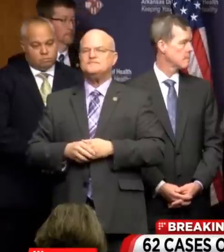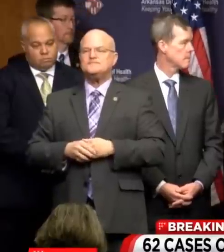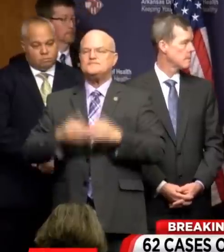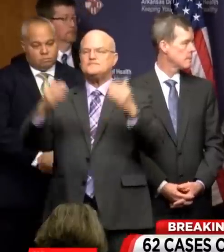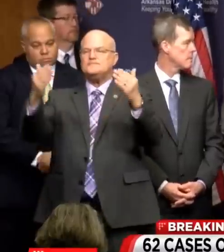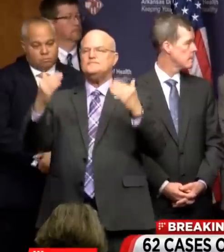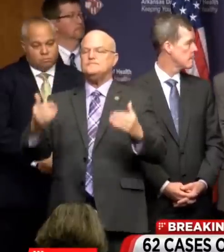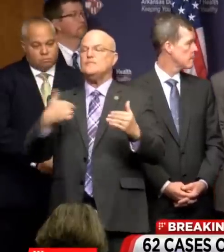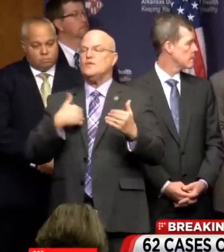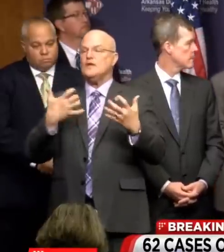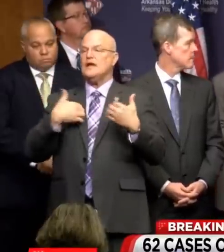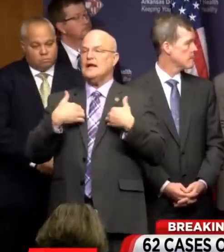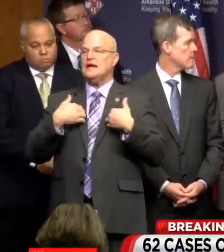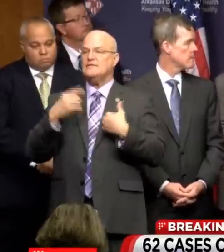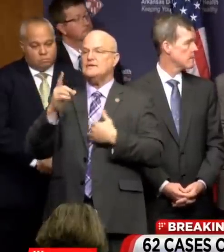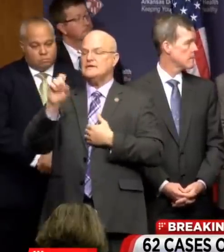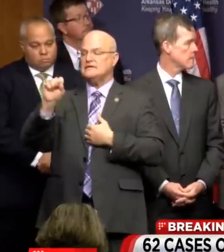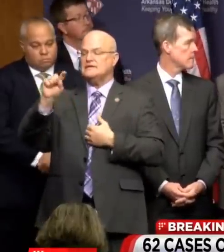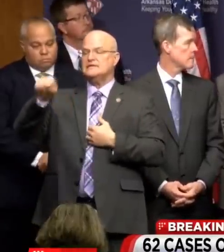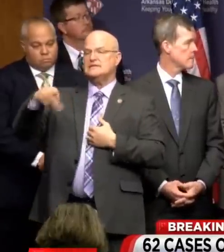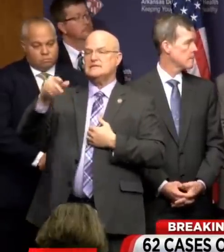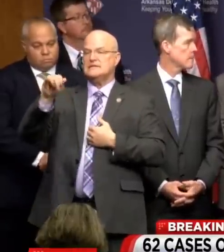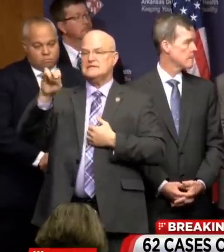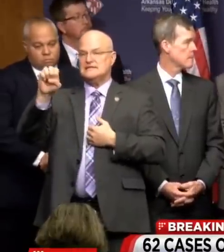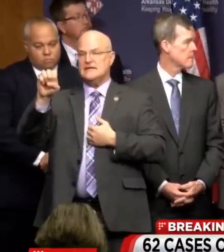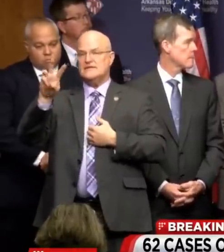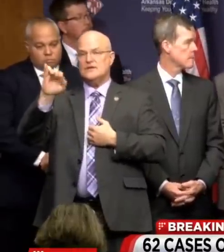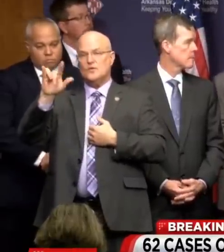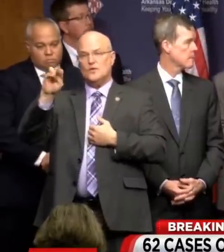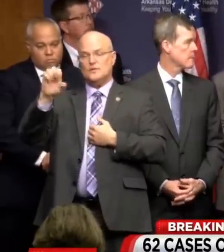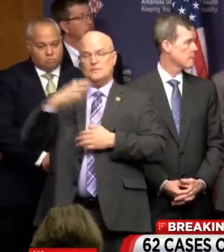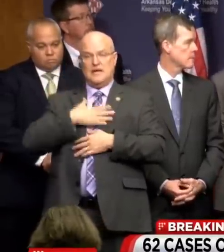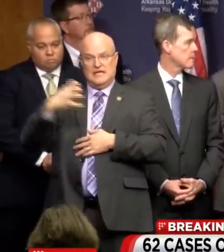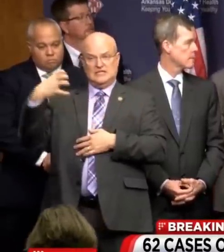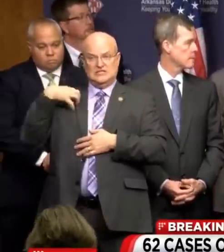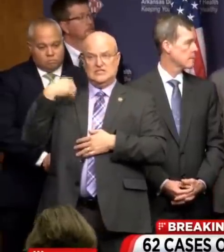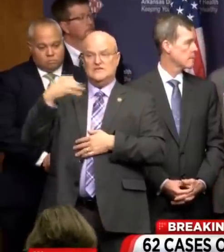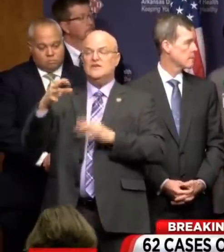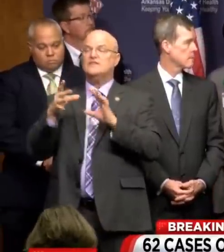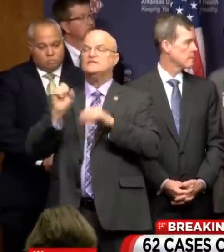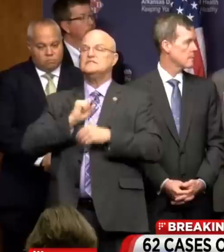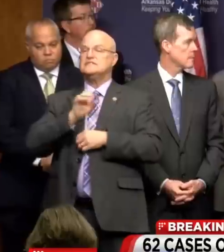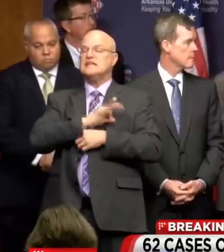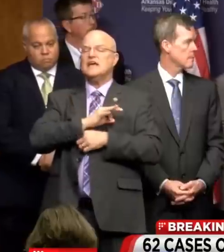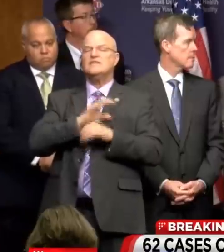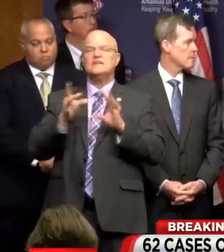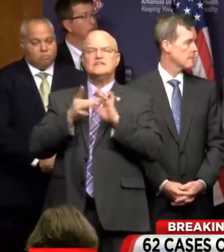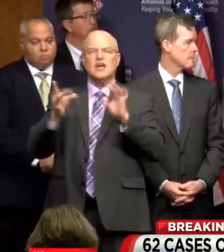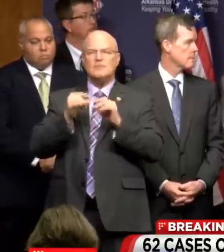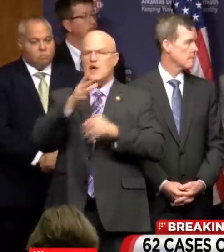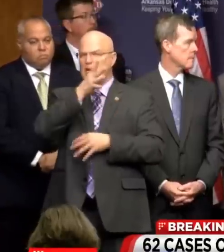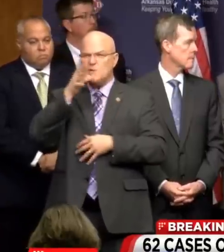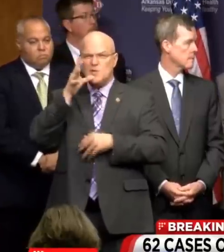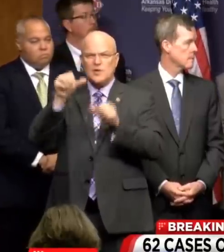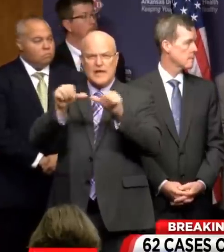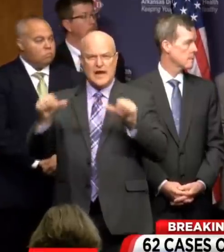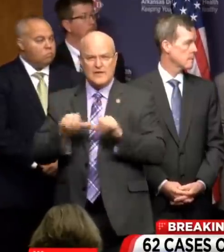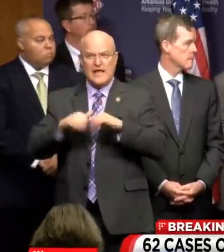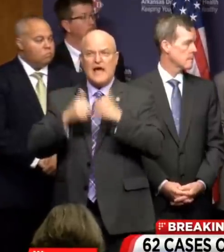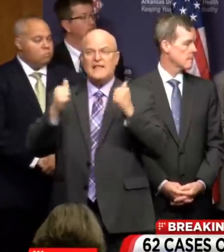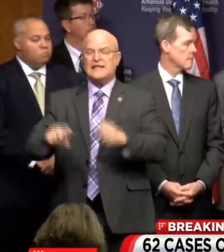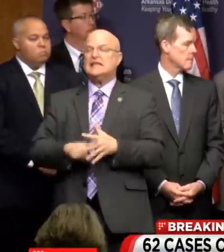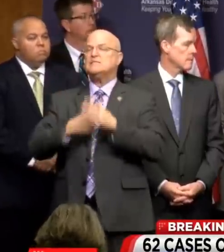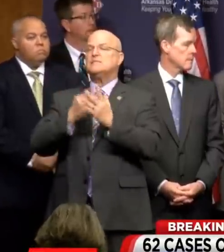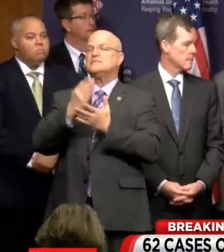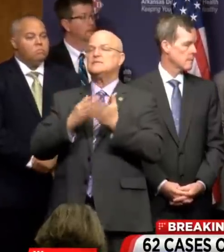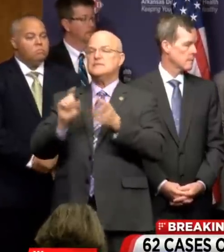Next, I would like to have Stephanie Williams, my chief of staff, to come and talk a little bit about rural areas and how they can